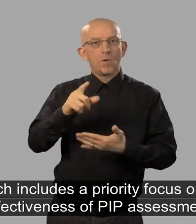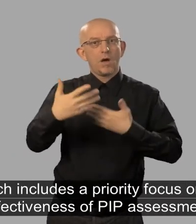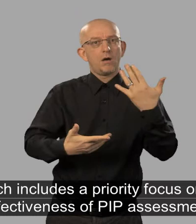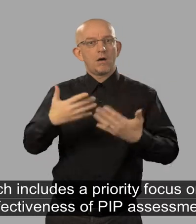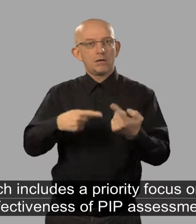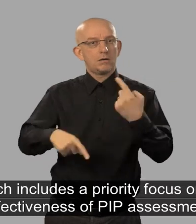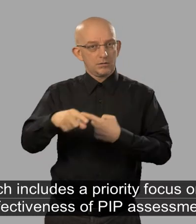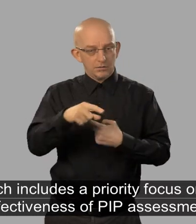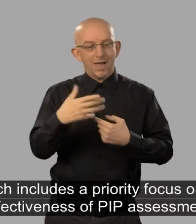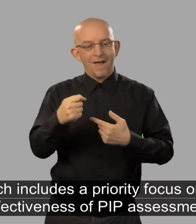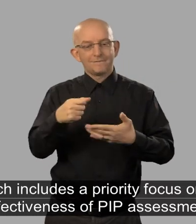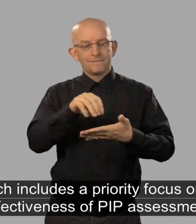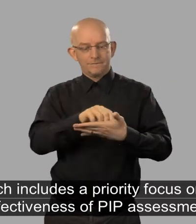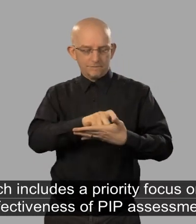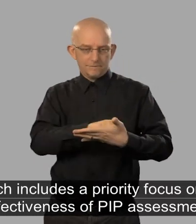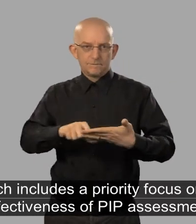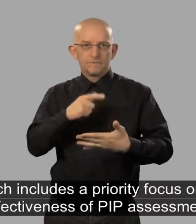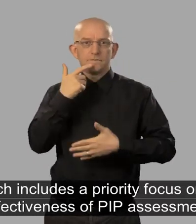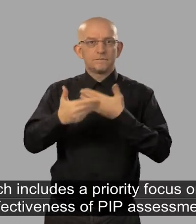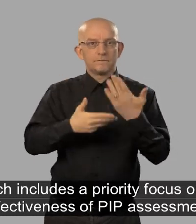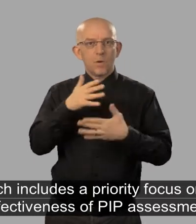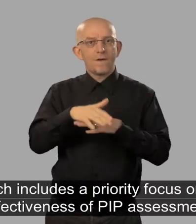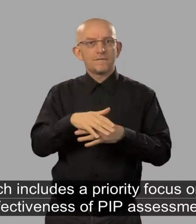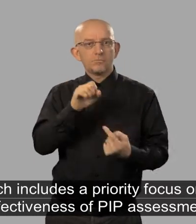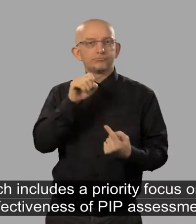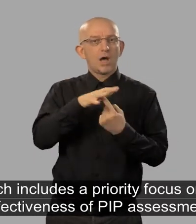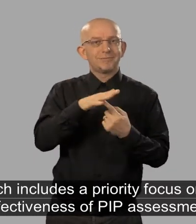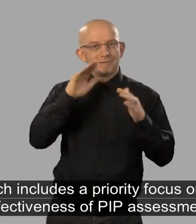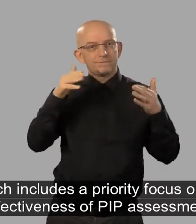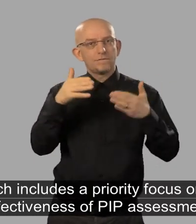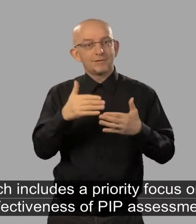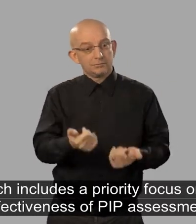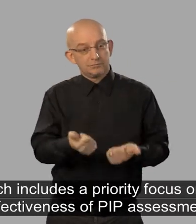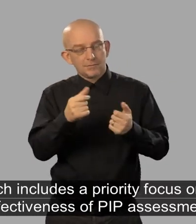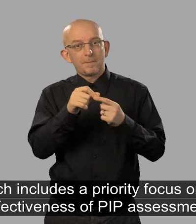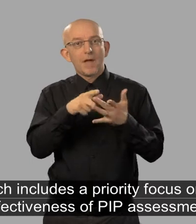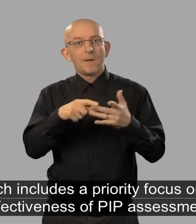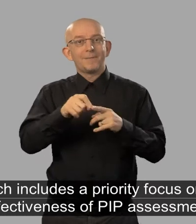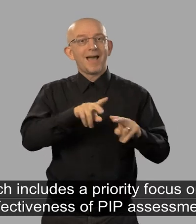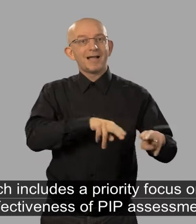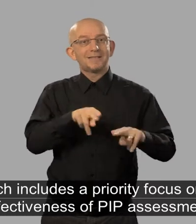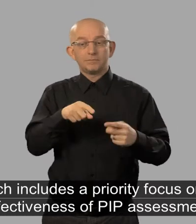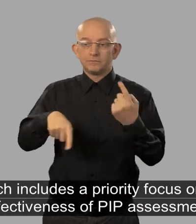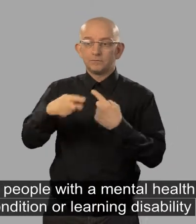PIP assessments for people with a mental health condition or learning